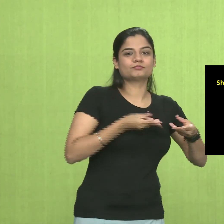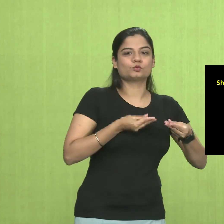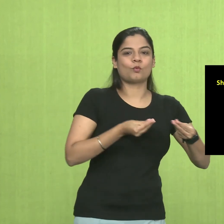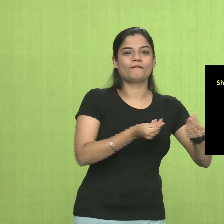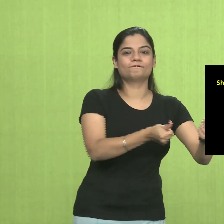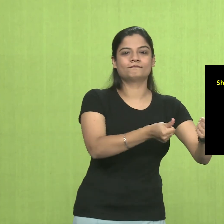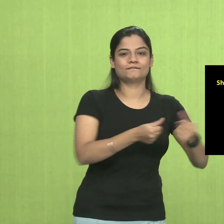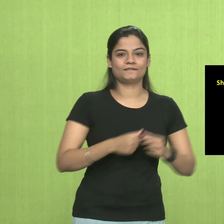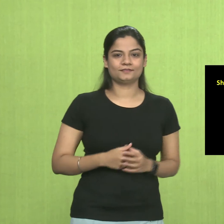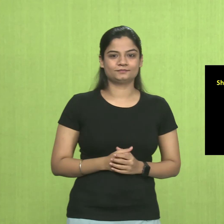done.